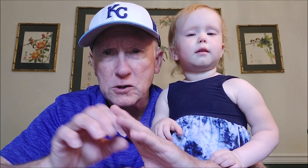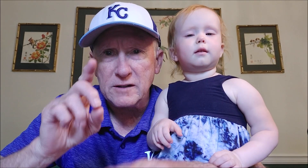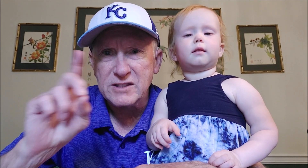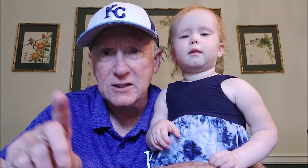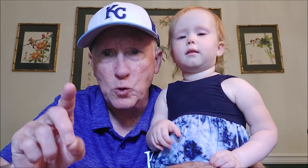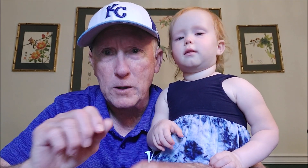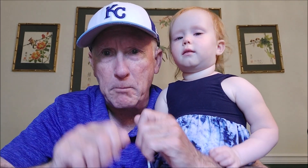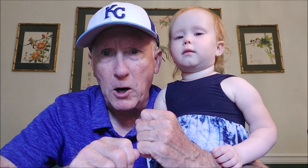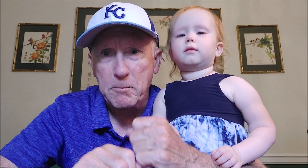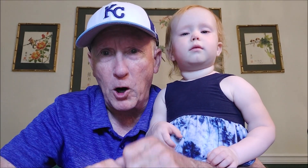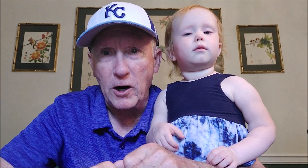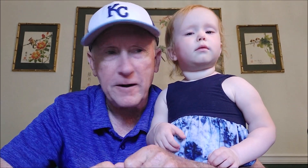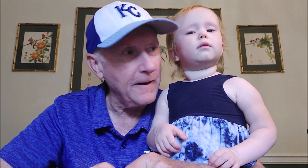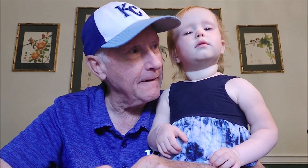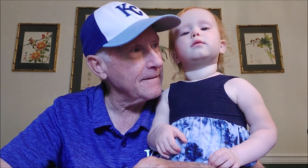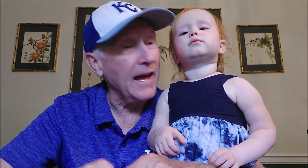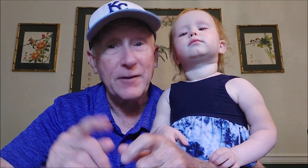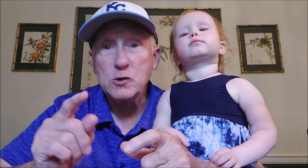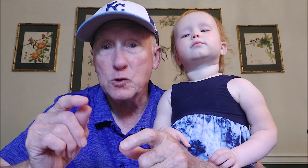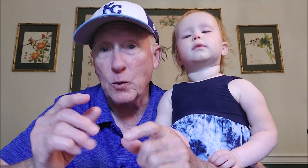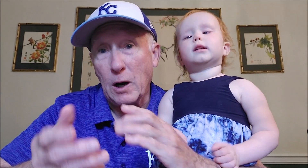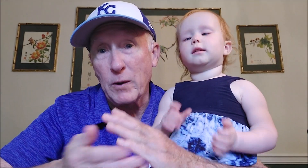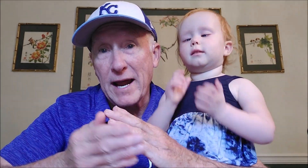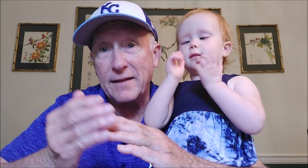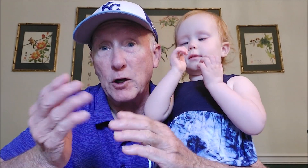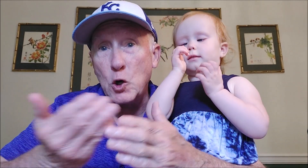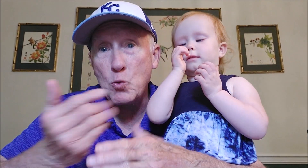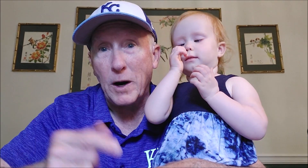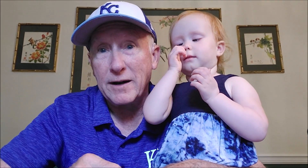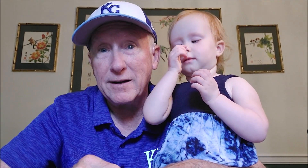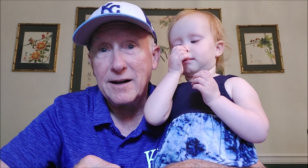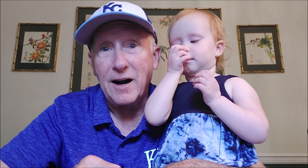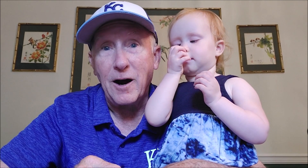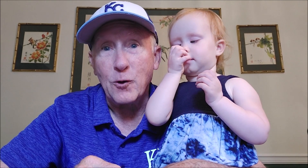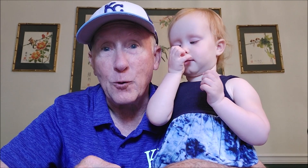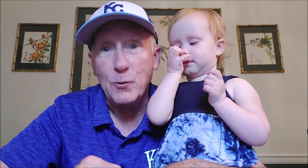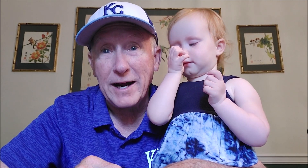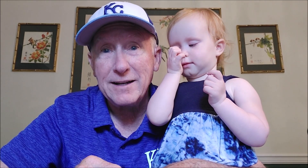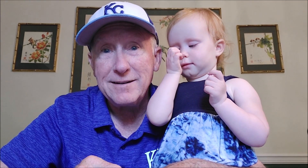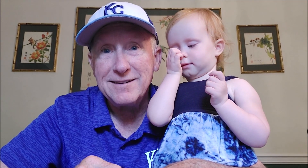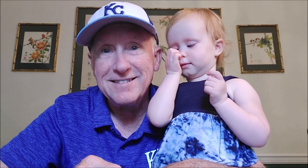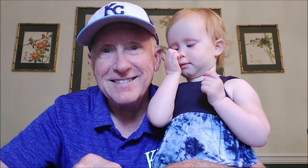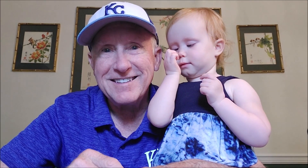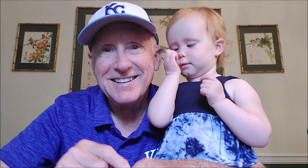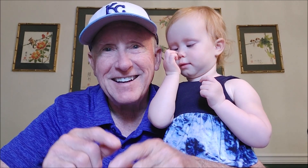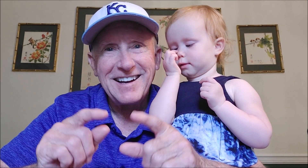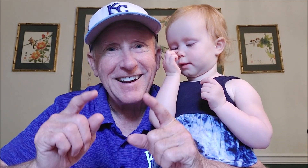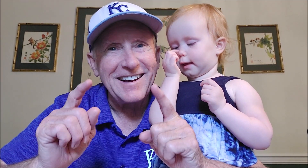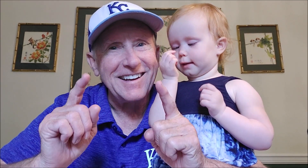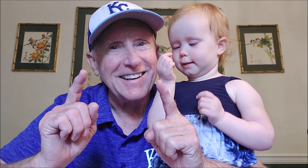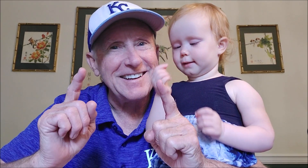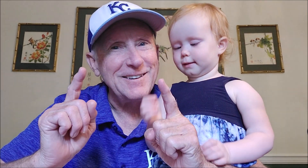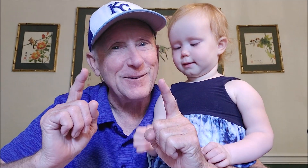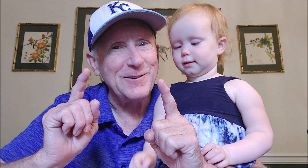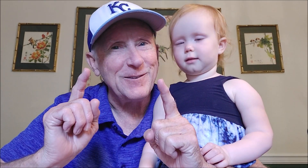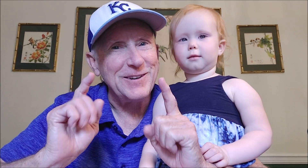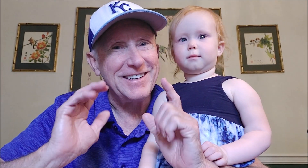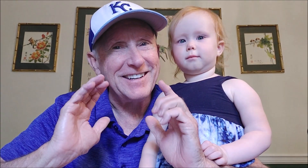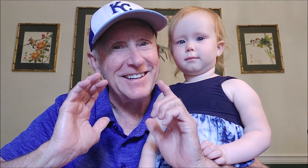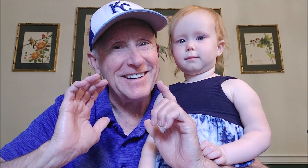of Detroit Ballpark. And also, I will add the new one. Are you ready? Yes. Here